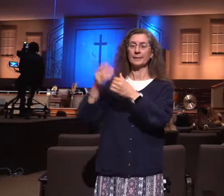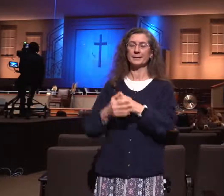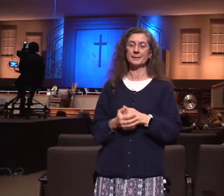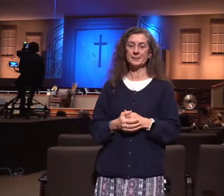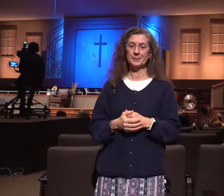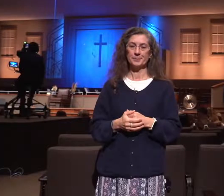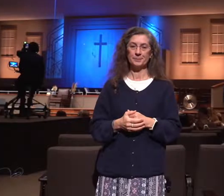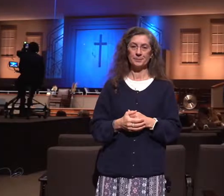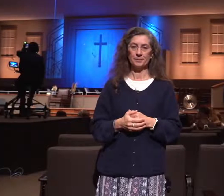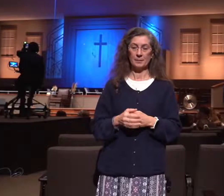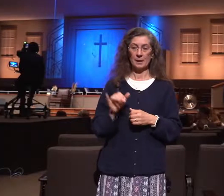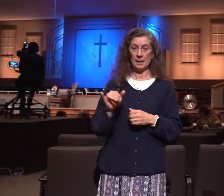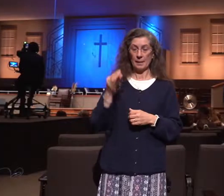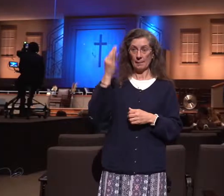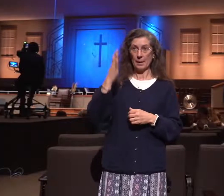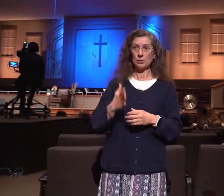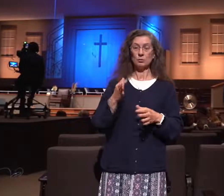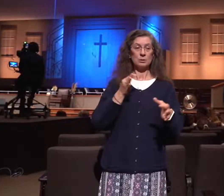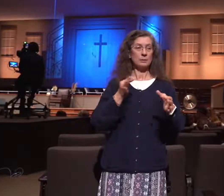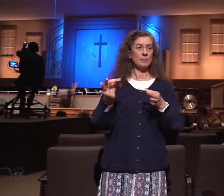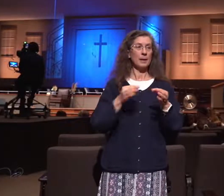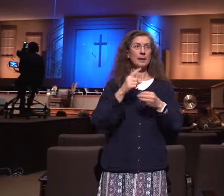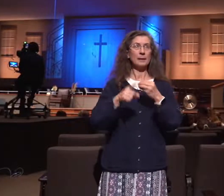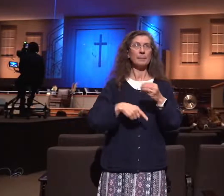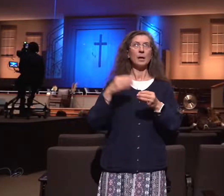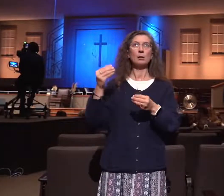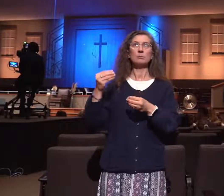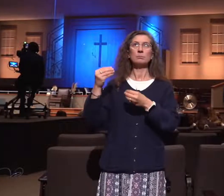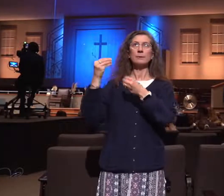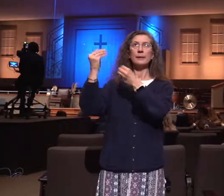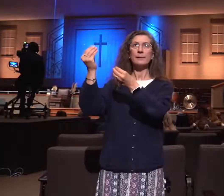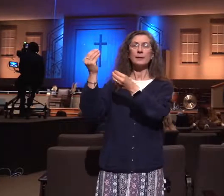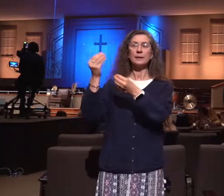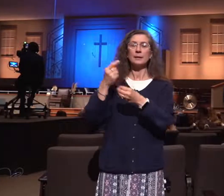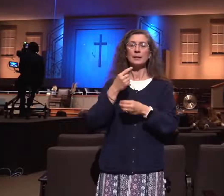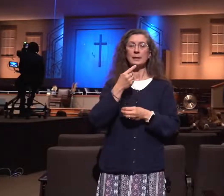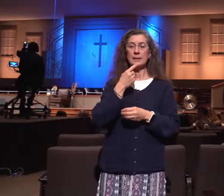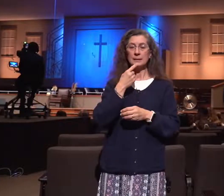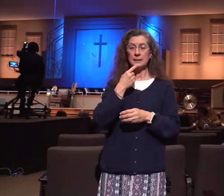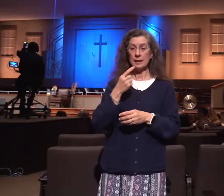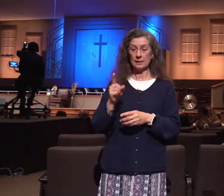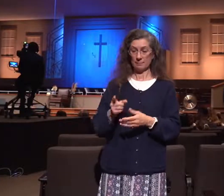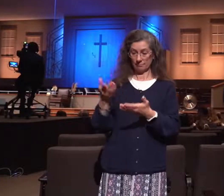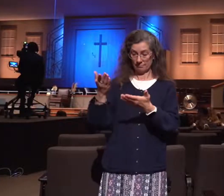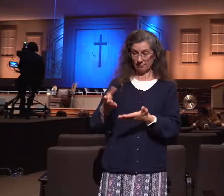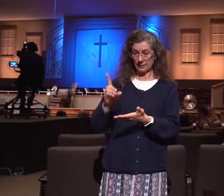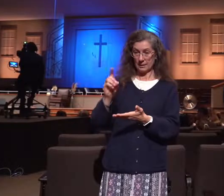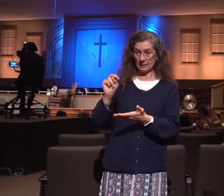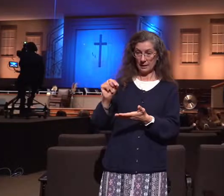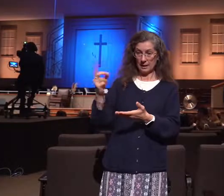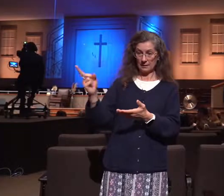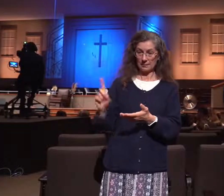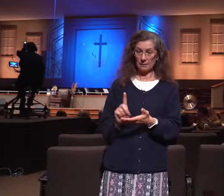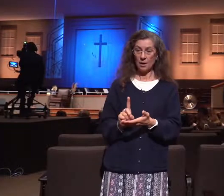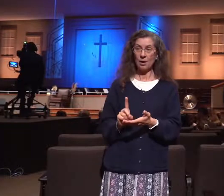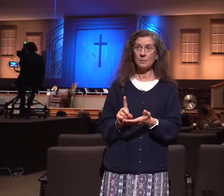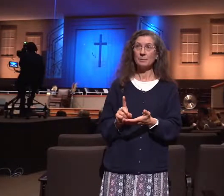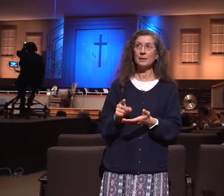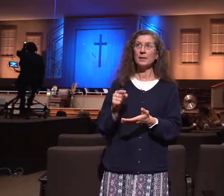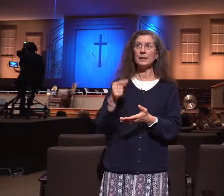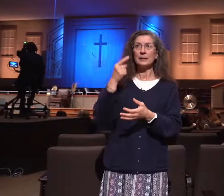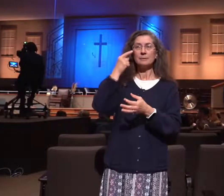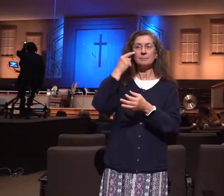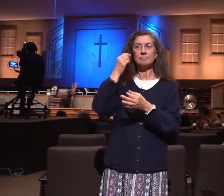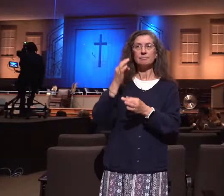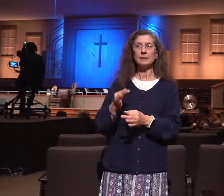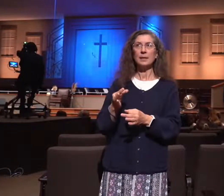Brother Jones told our church about it. And he said, Don's come forward today, made a commitment to tithe. He prayed with